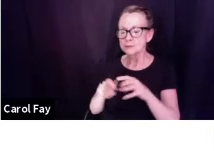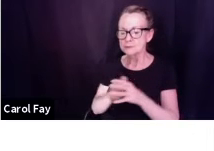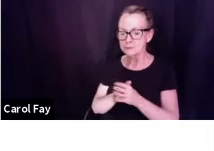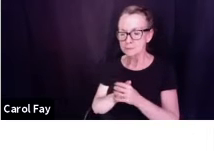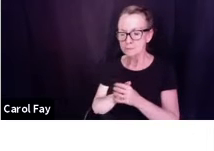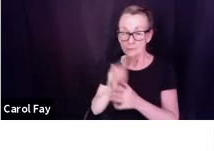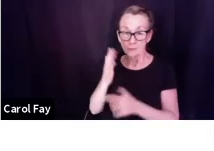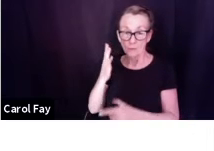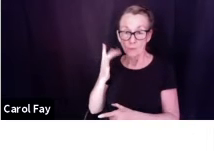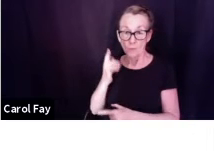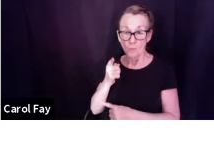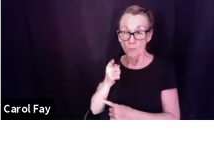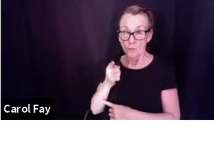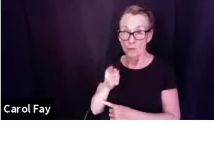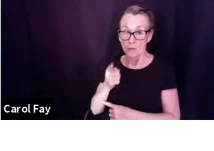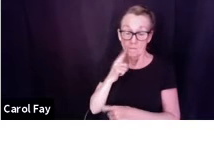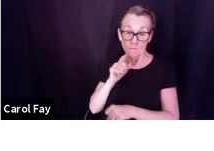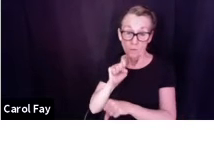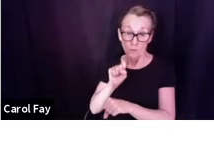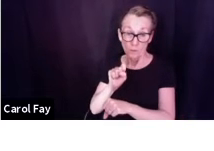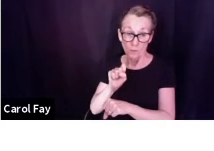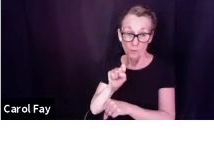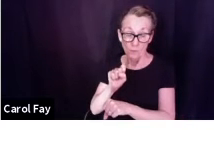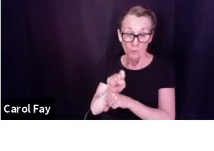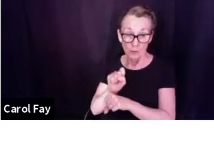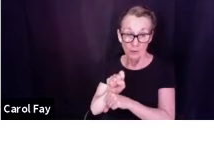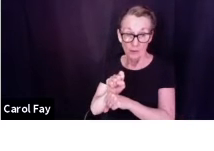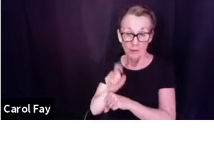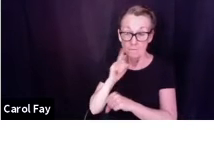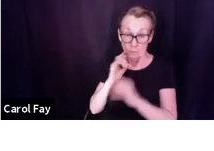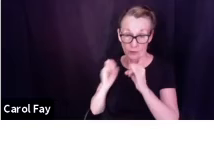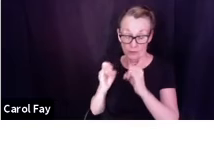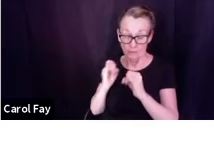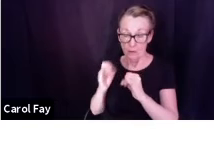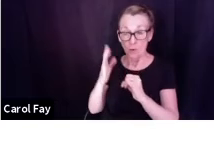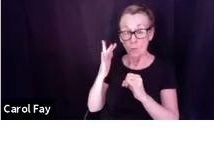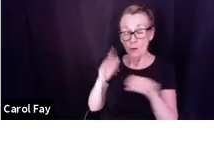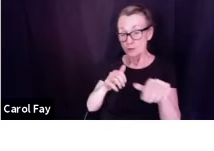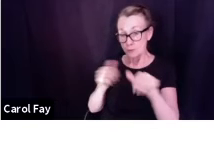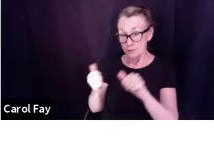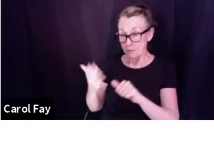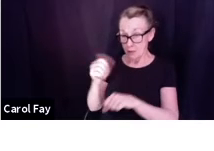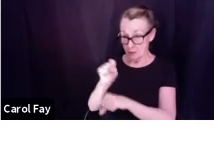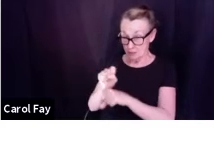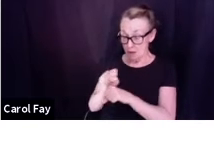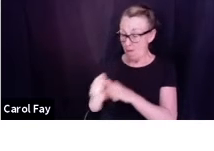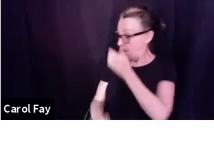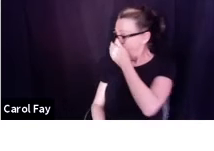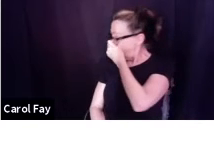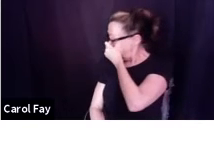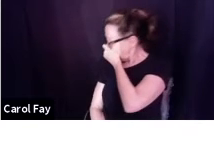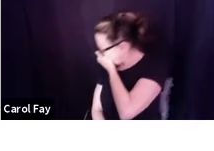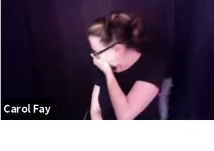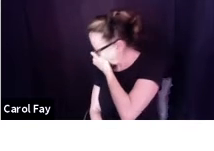why you, for working for an interview, why'd you leave your last job? And